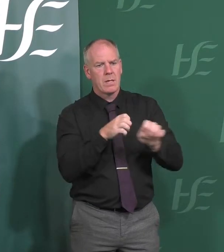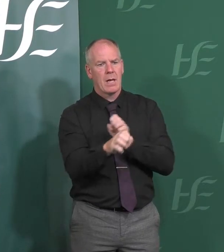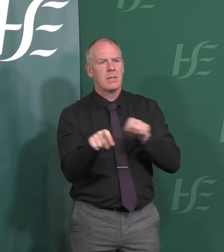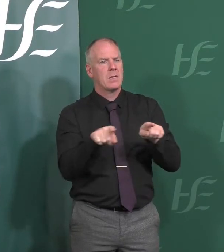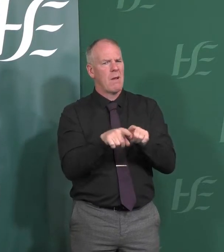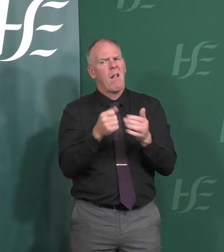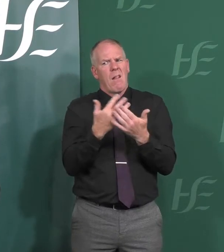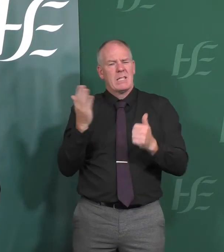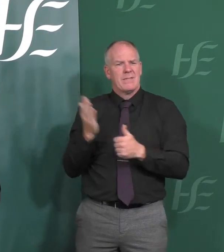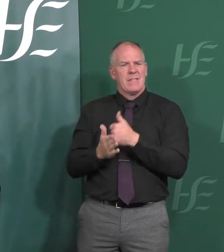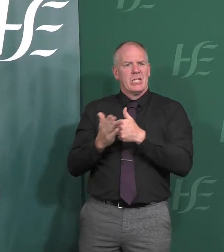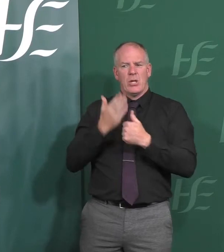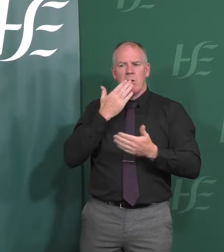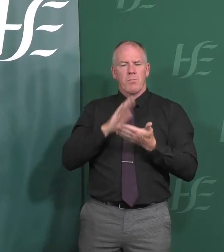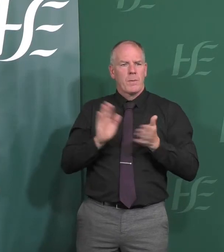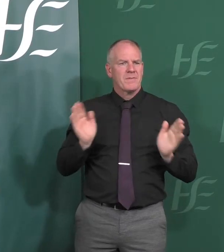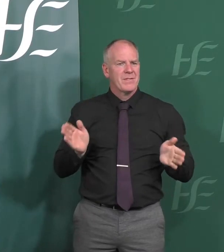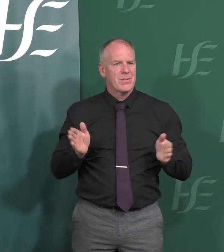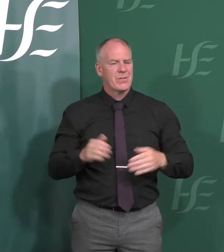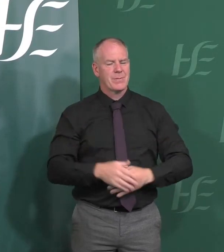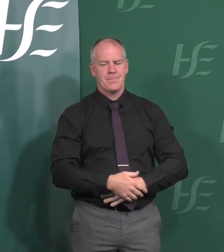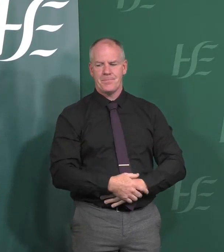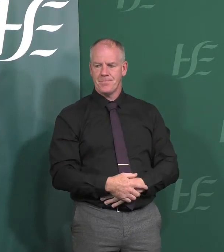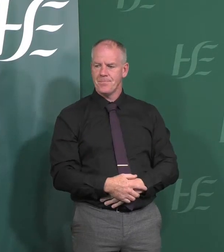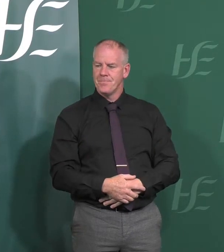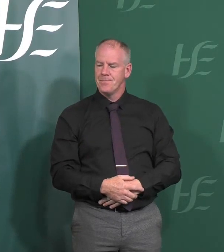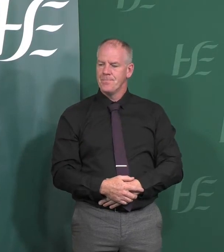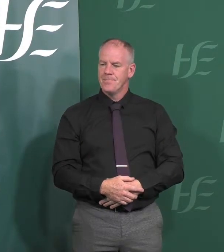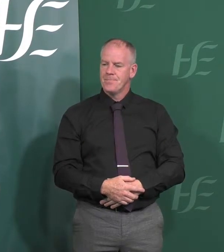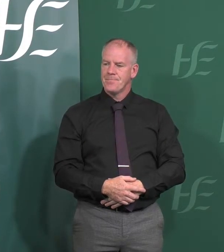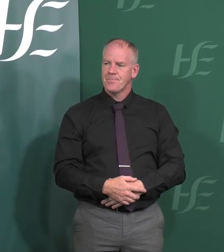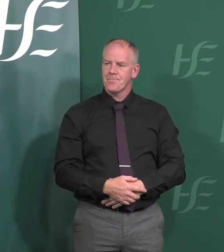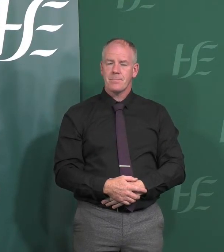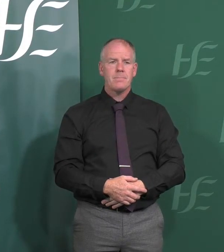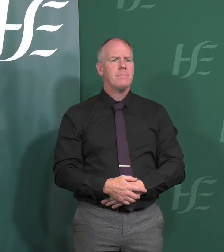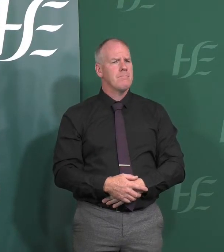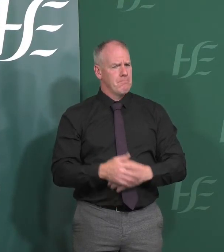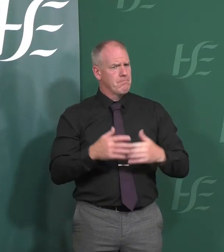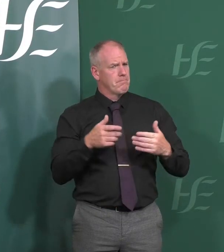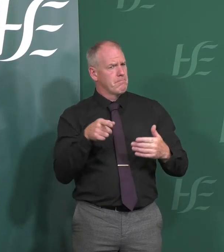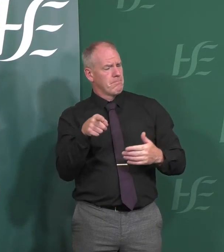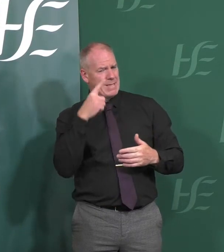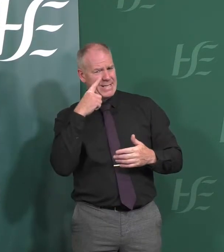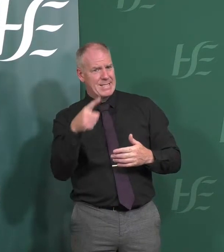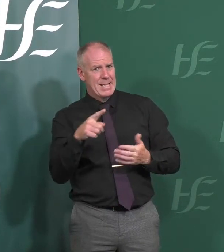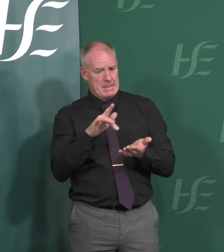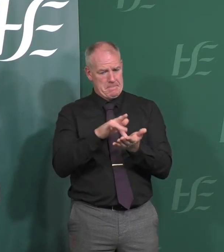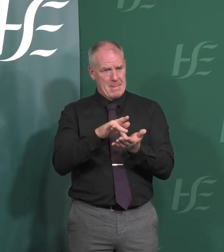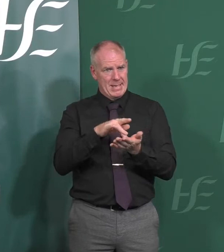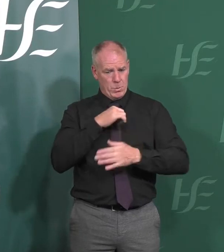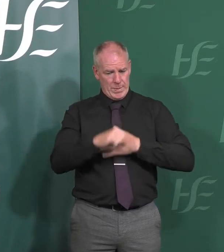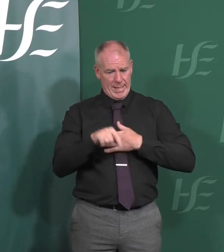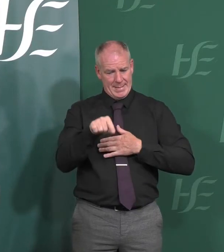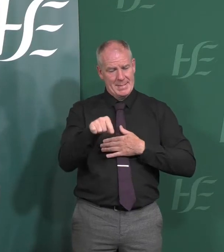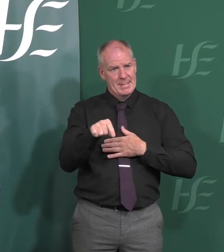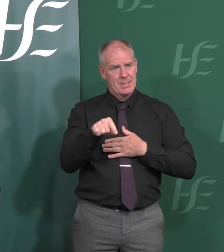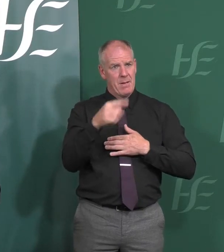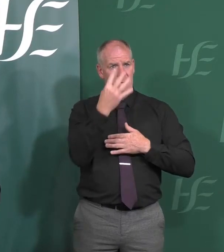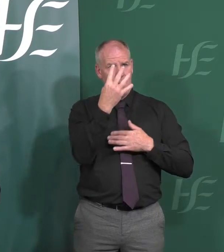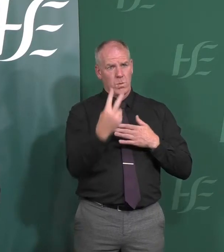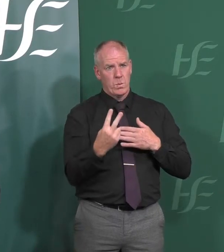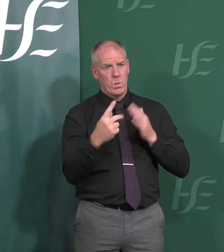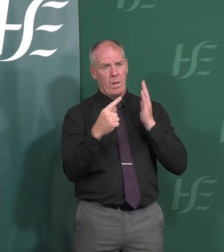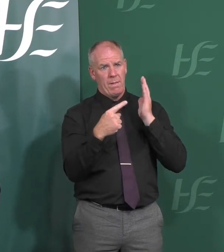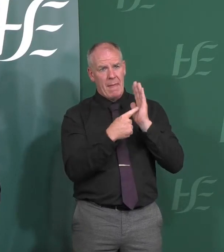will have already received appointments to be vaccinated this weekend. Very encouragingly, by mid-morning this morning, over